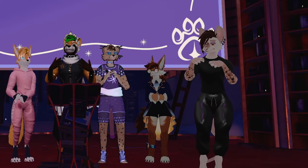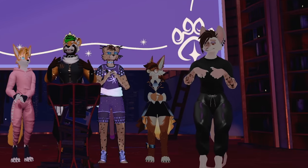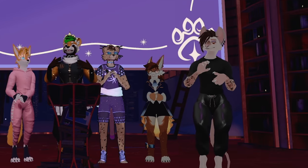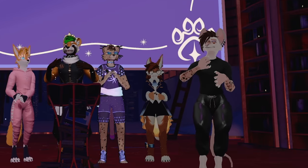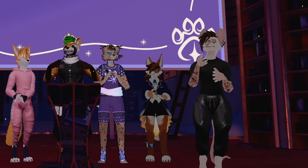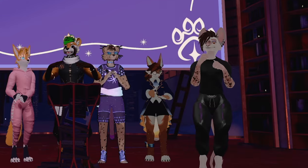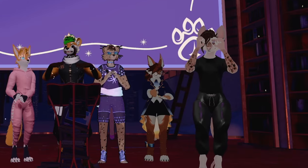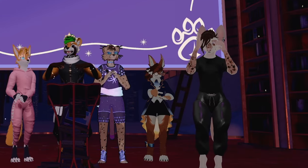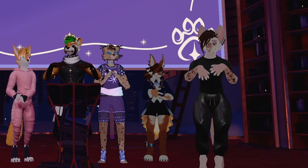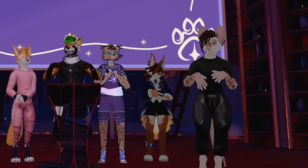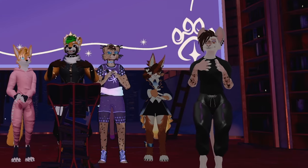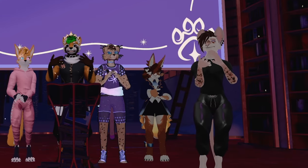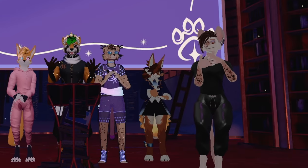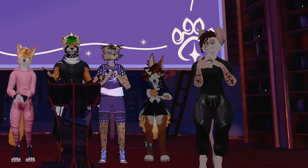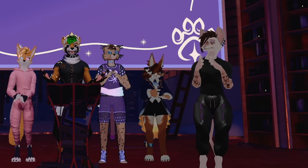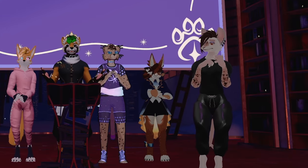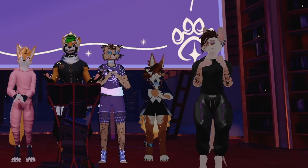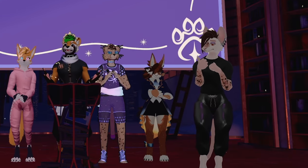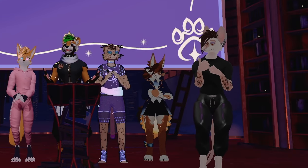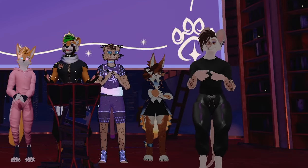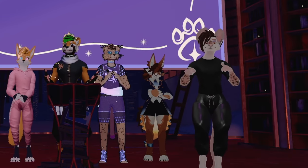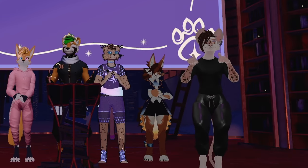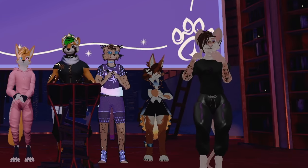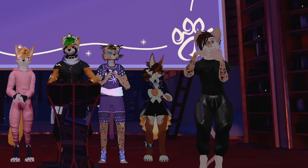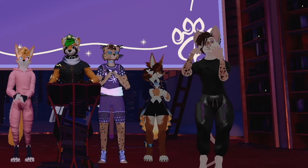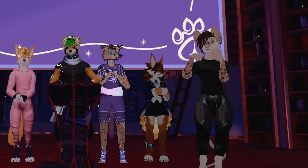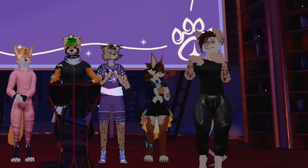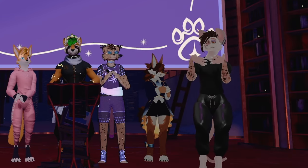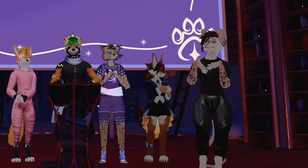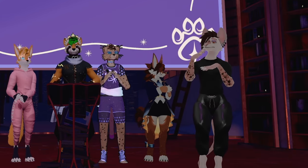And then we're going to actually give a quick little sign lesson.